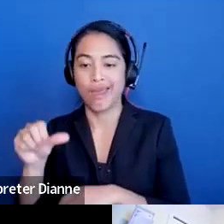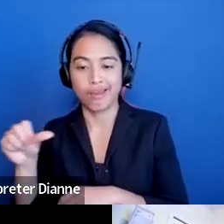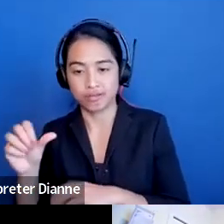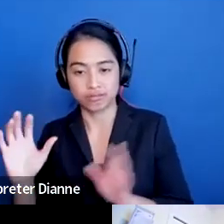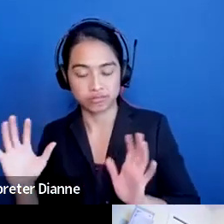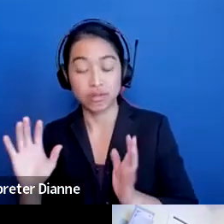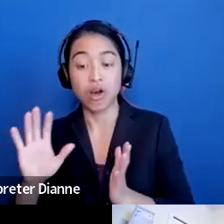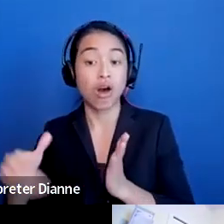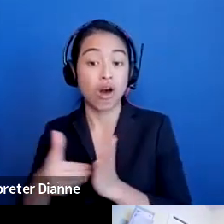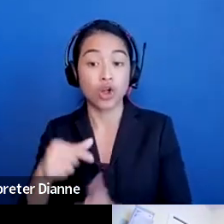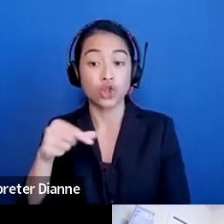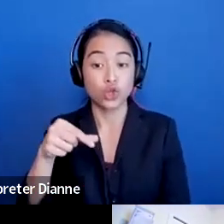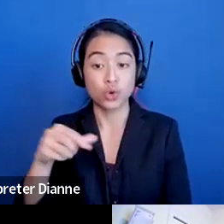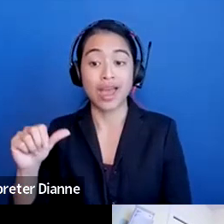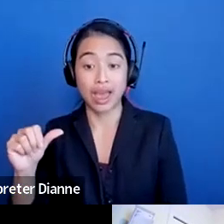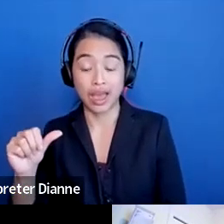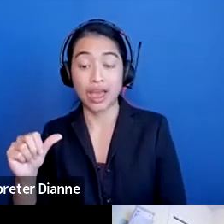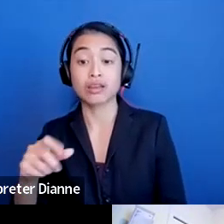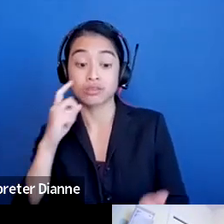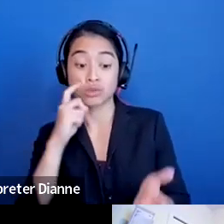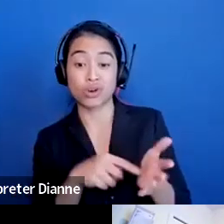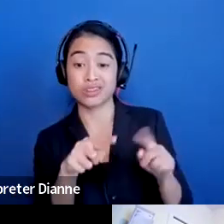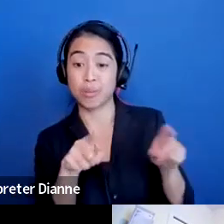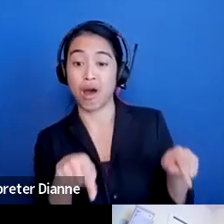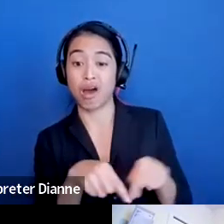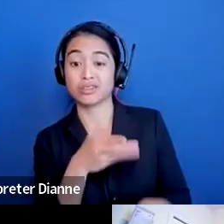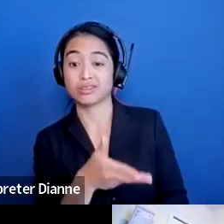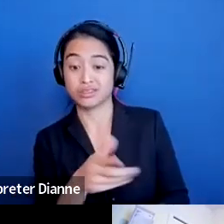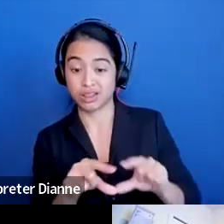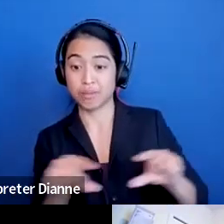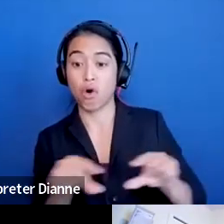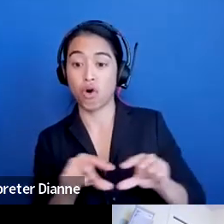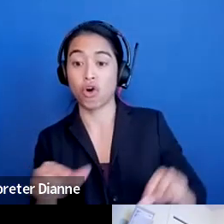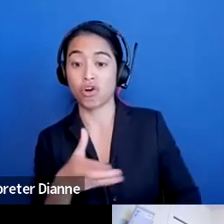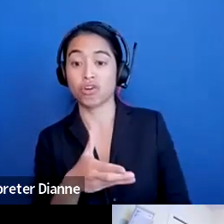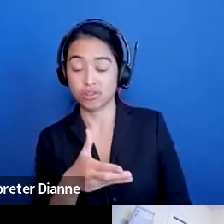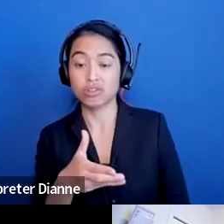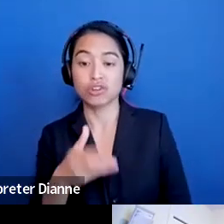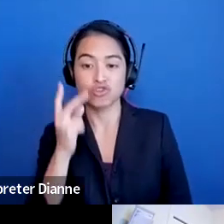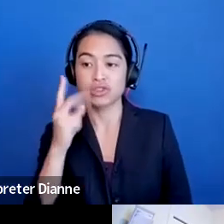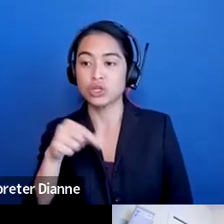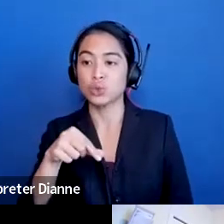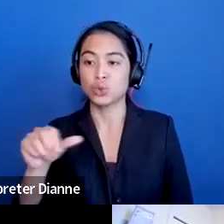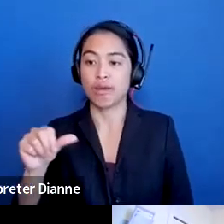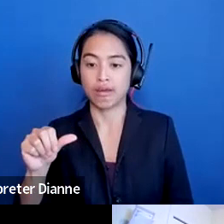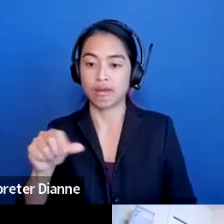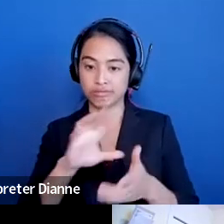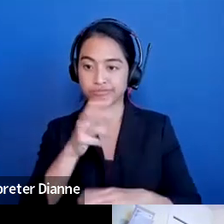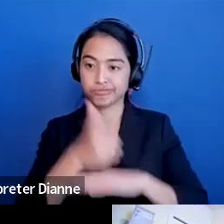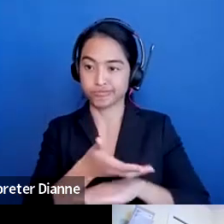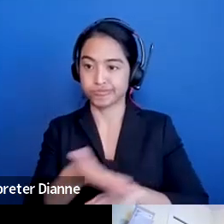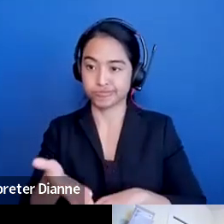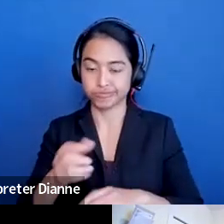all Q&A times, please note the Q&A box is on the menu bar. That is where you will submit the